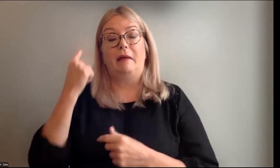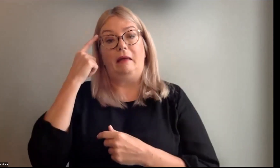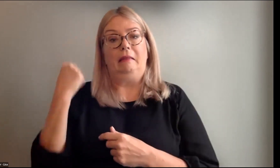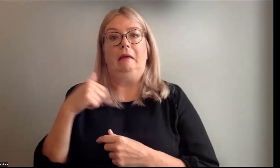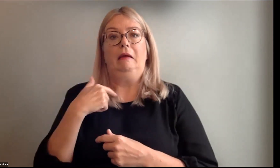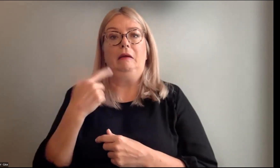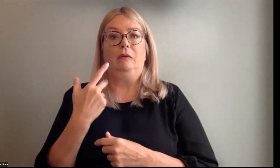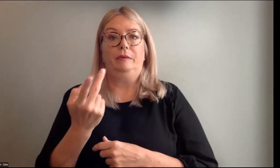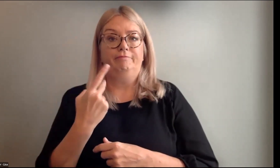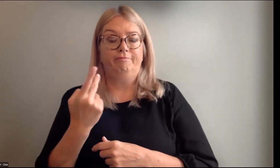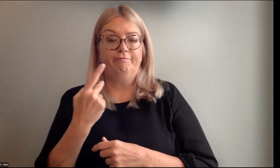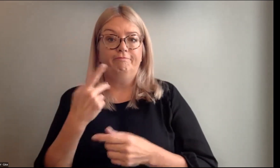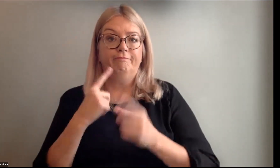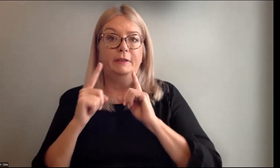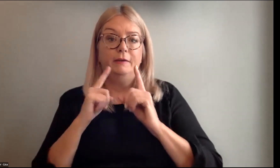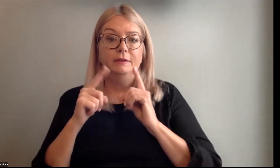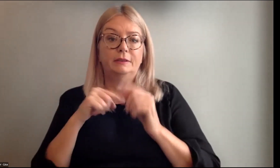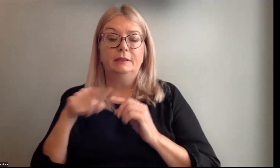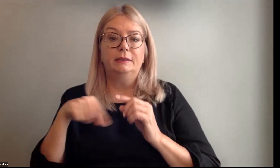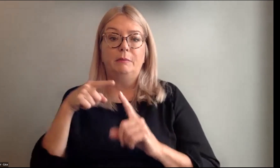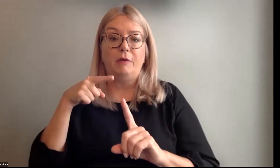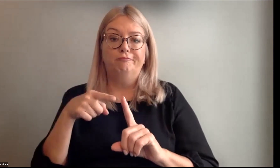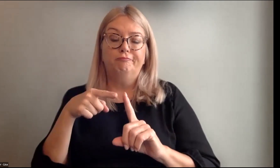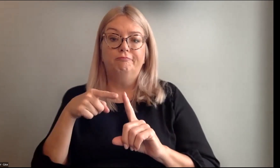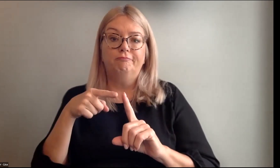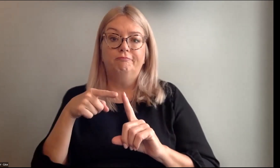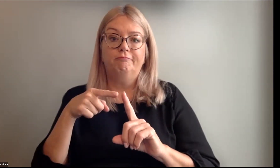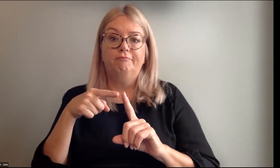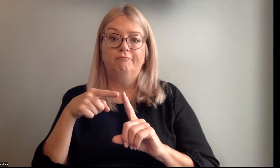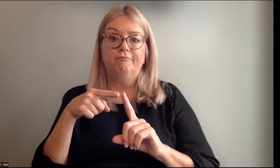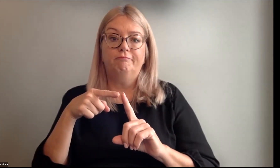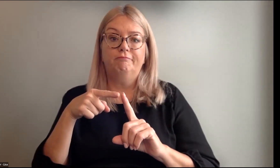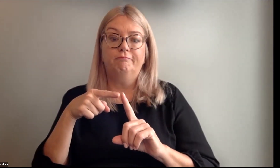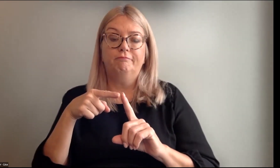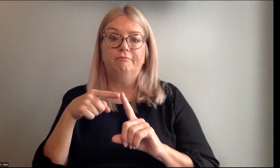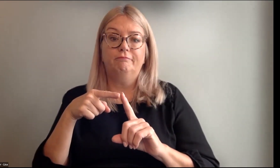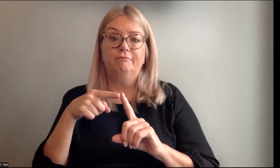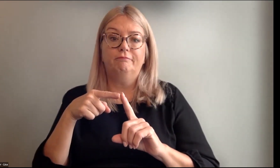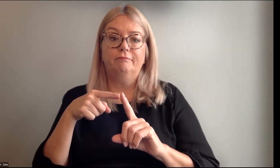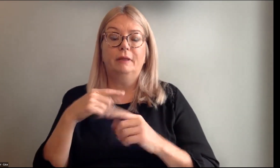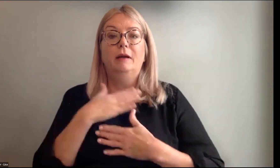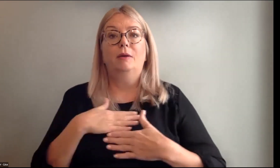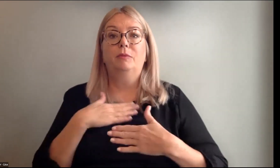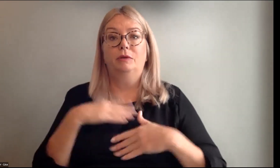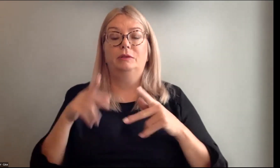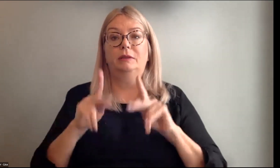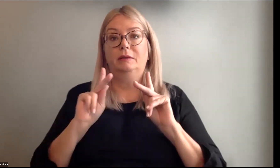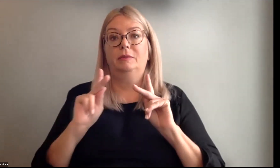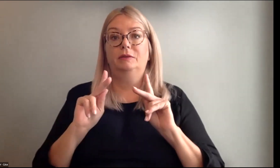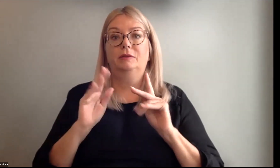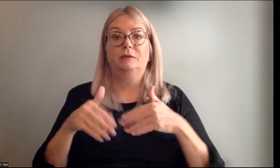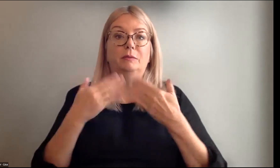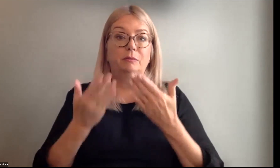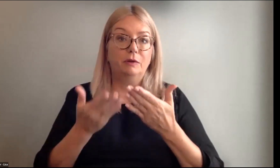in conversation about this after a little pause before. So appreciate the opportunity to sort of provide